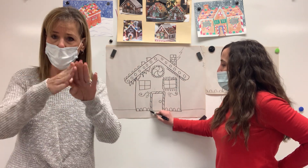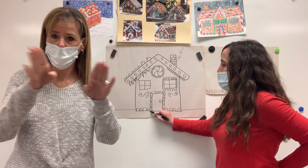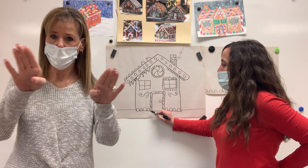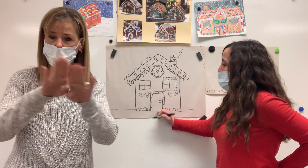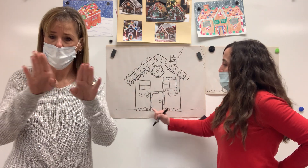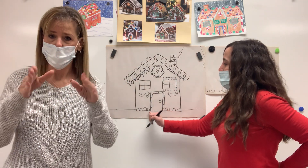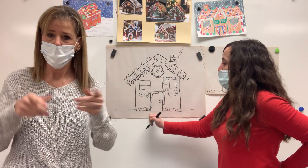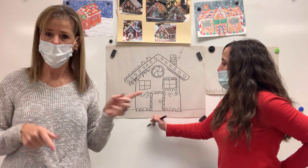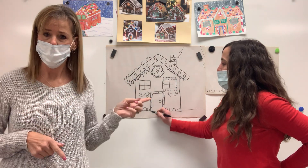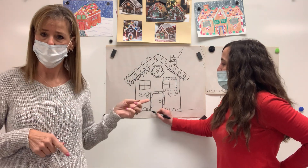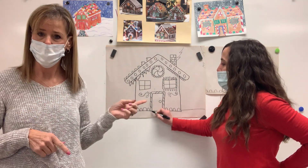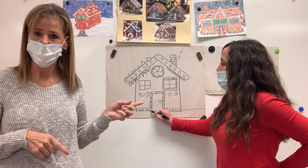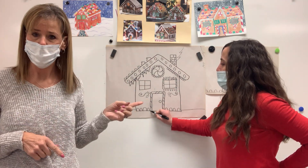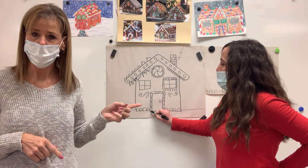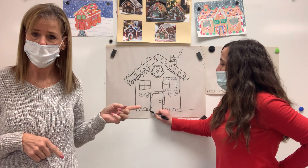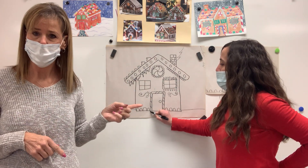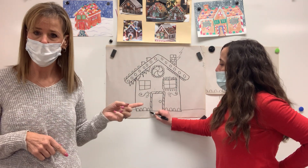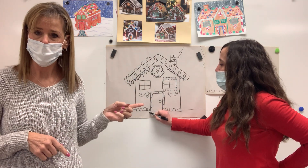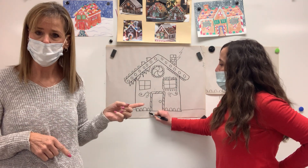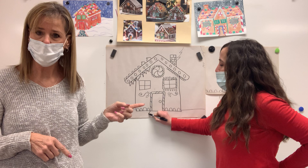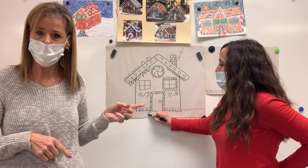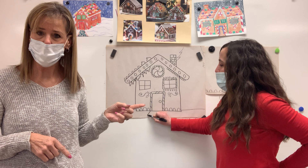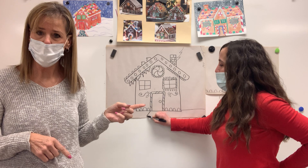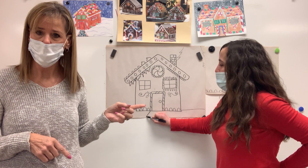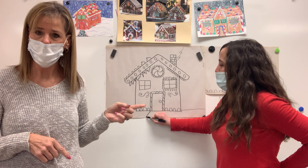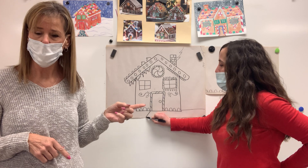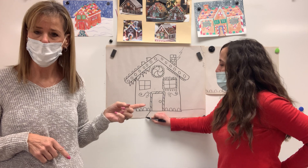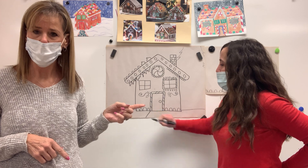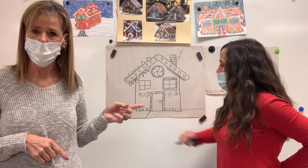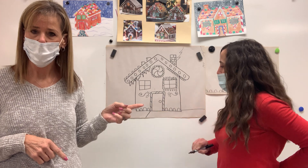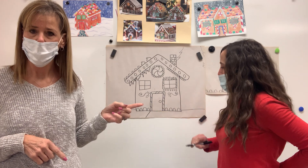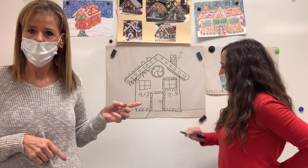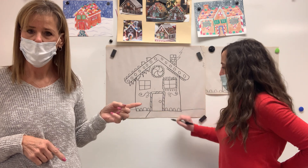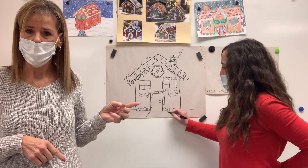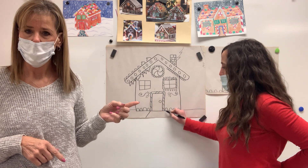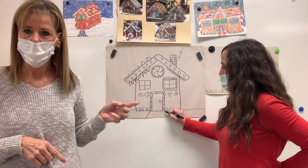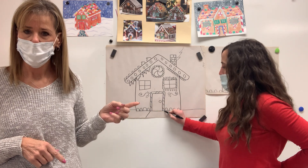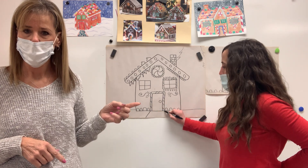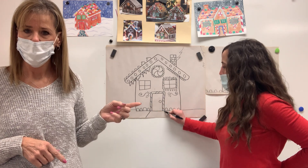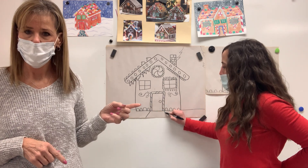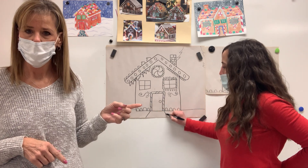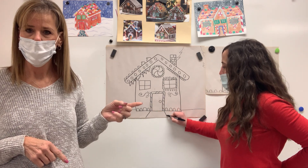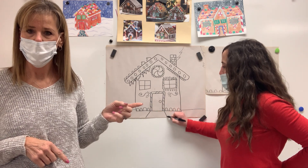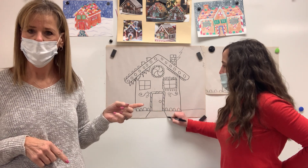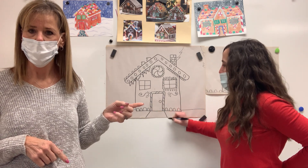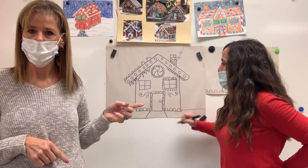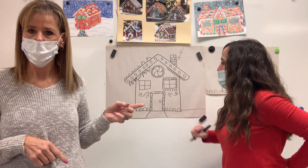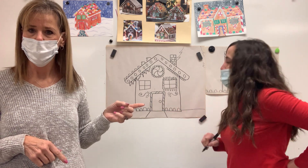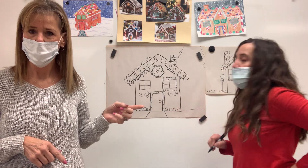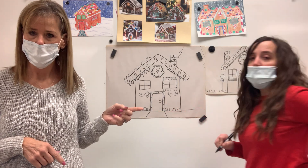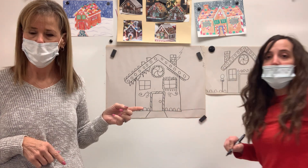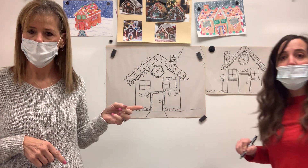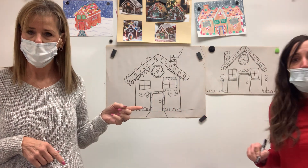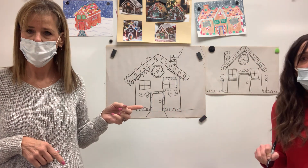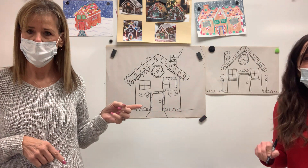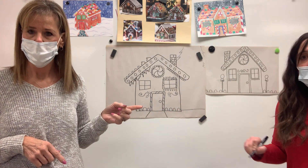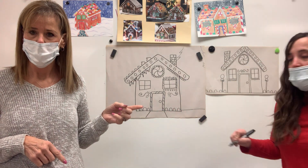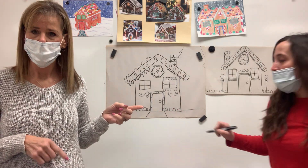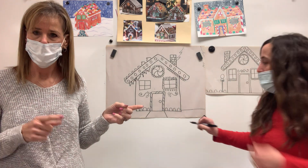watch. Instead of a straight line, I'm going to make it slant out one side, slant out the other side, and then you could even decorate